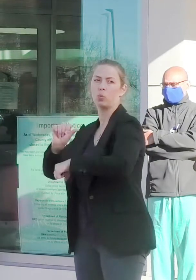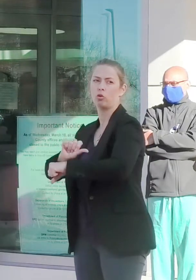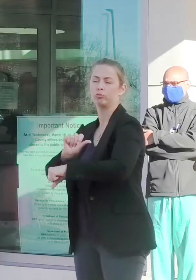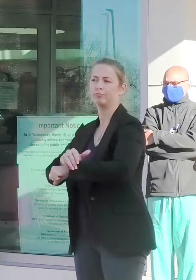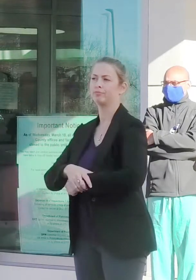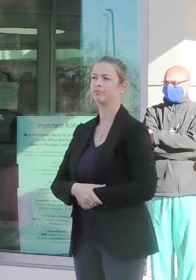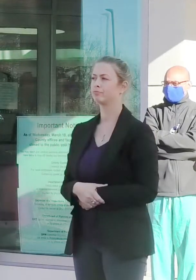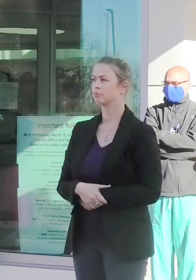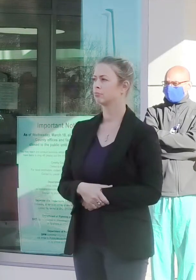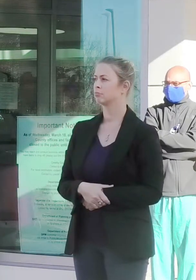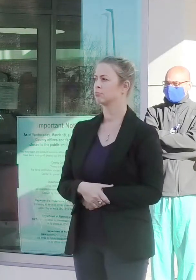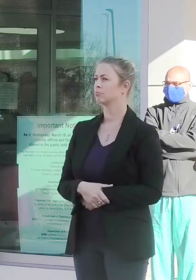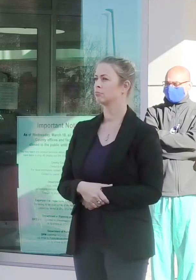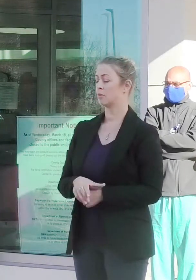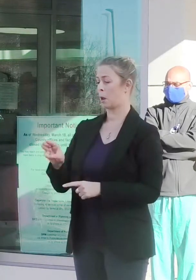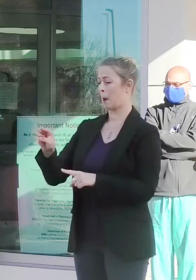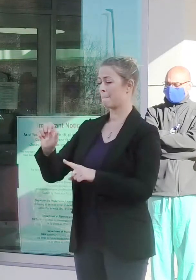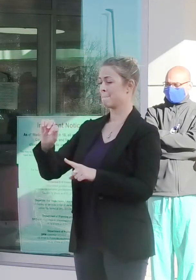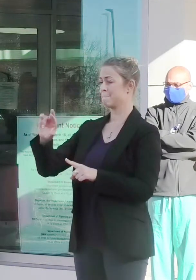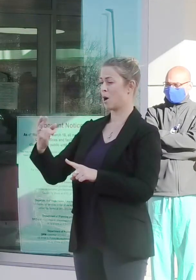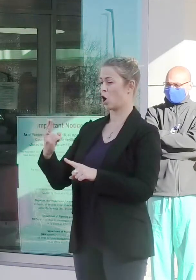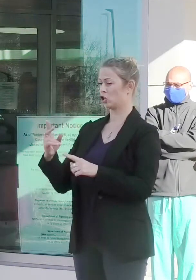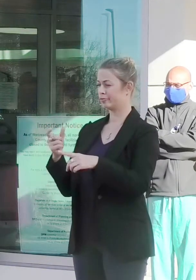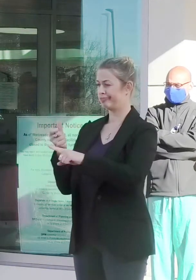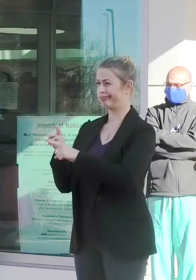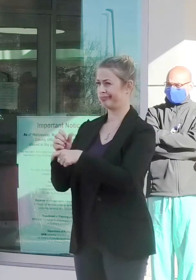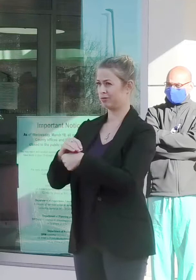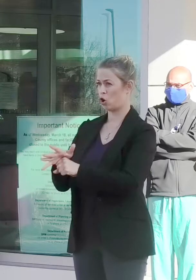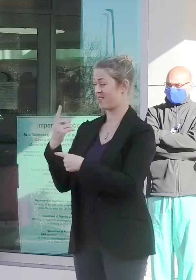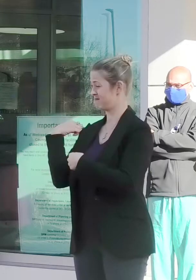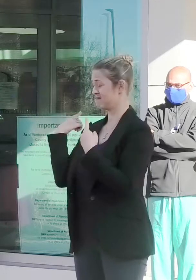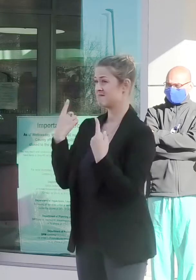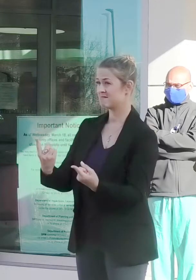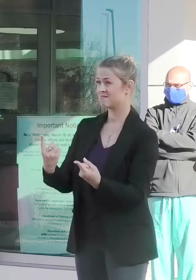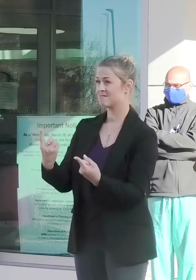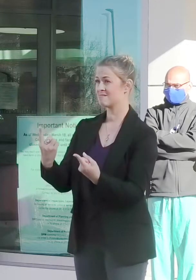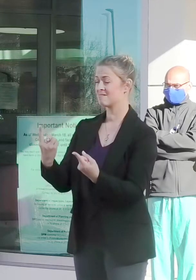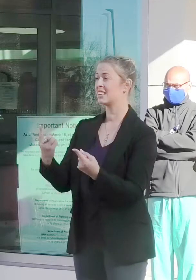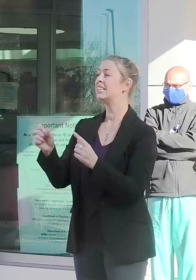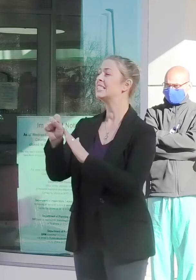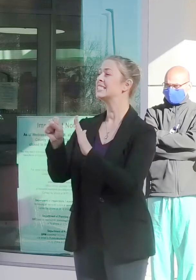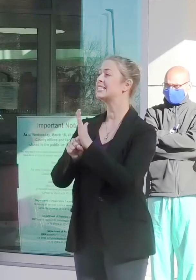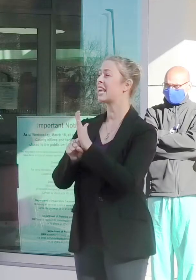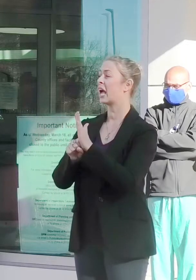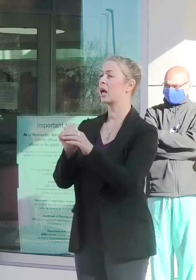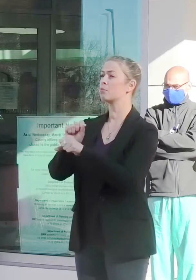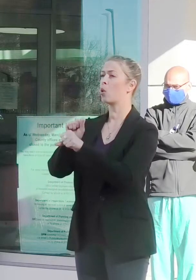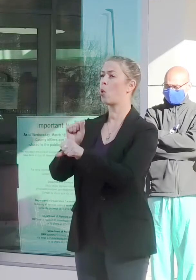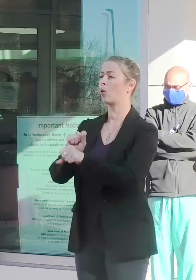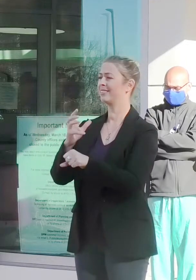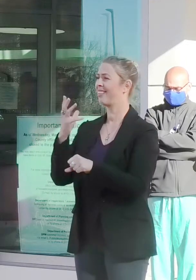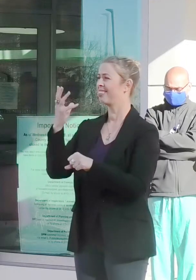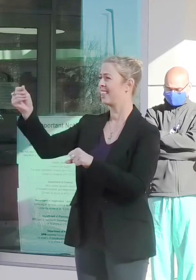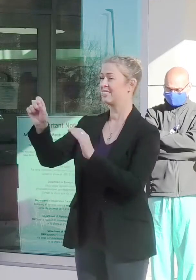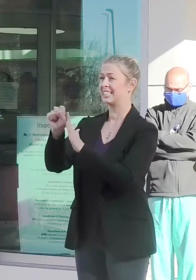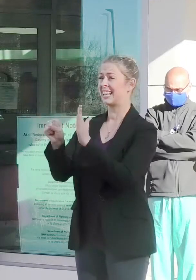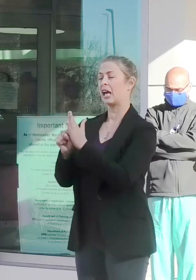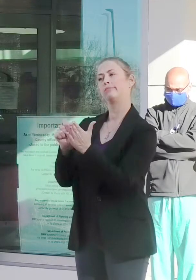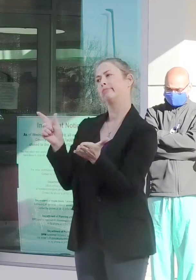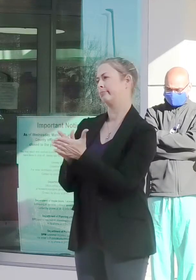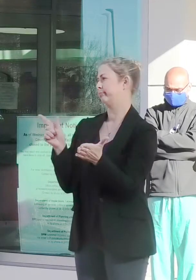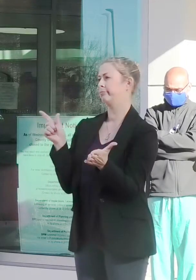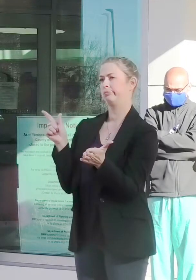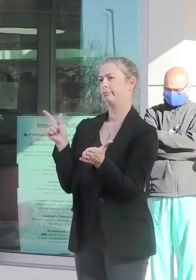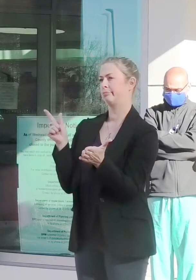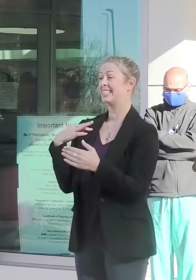Since March, county employee out-of-state travel has been canceled, and staff that still report